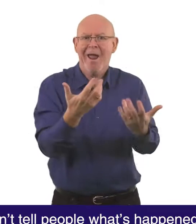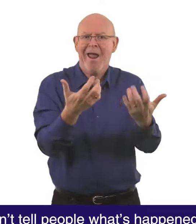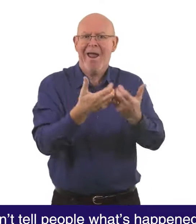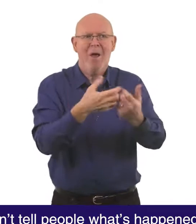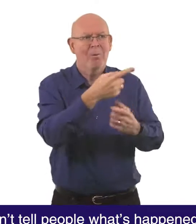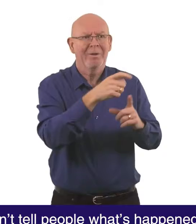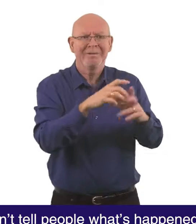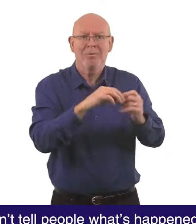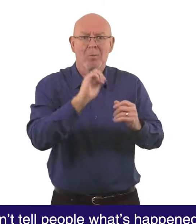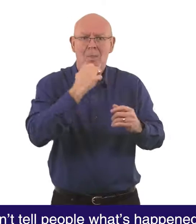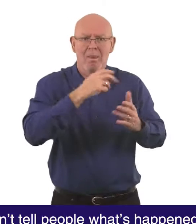it.